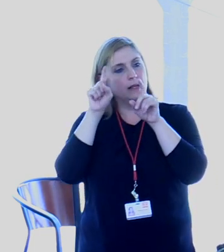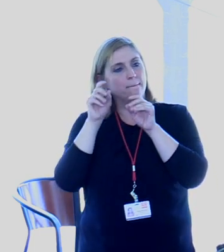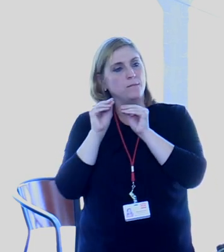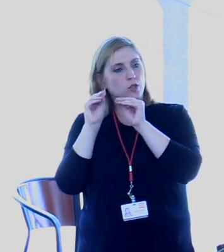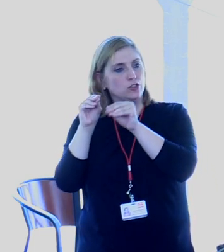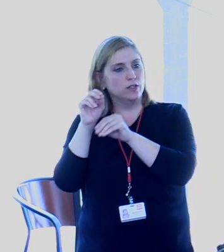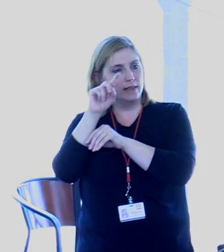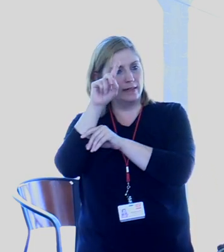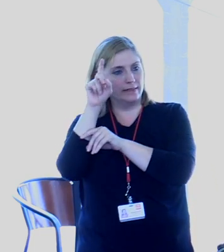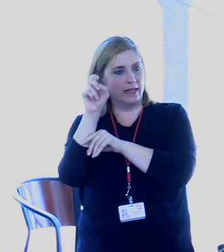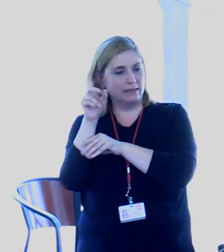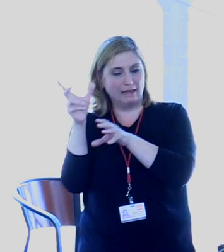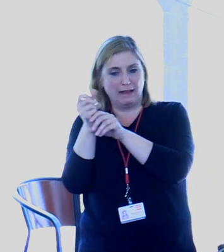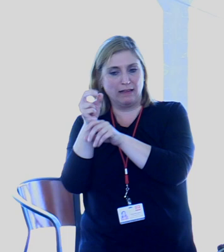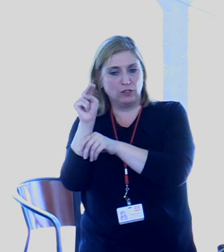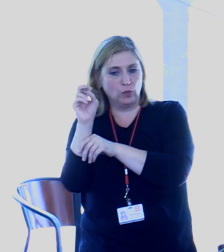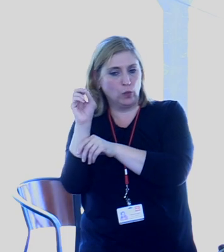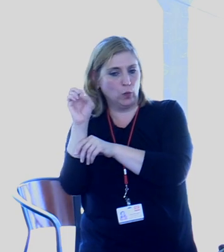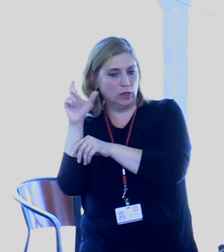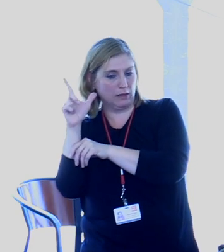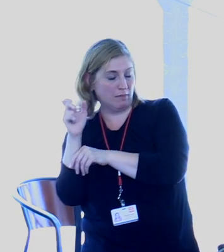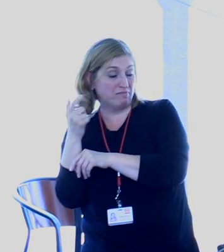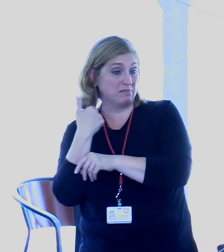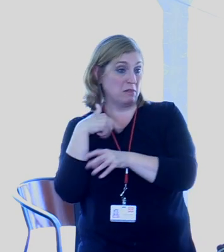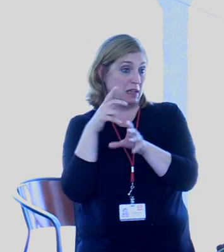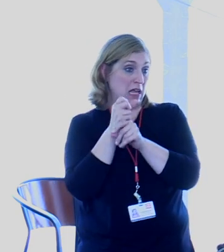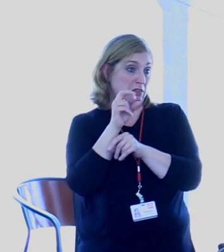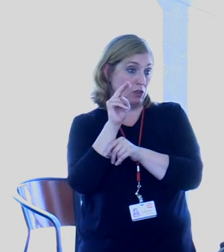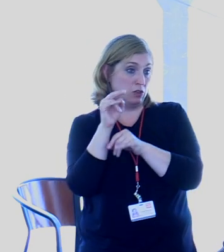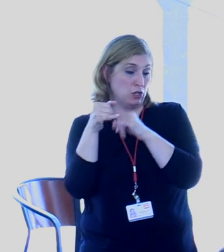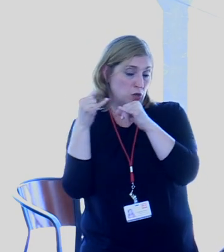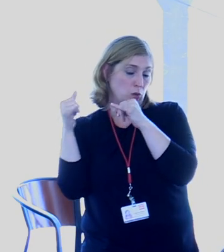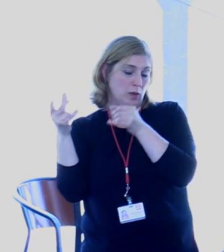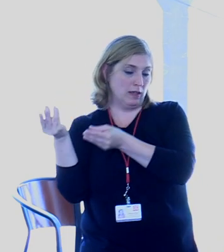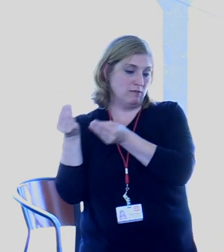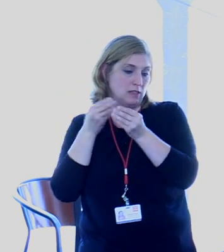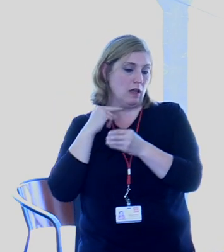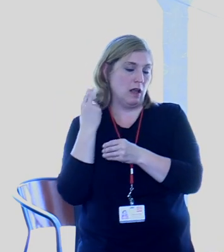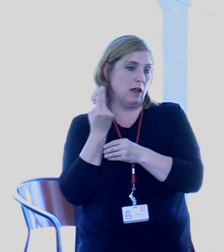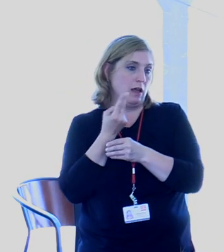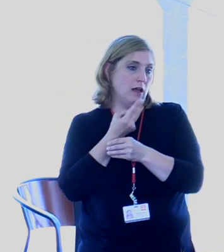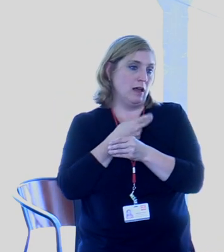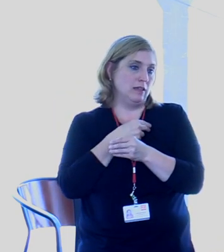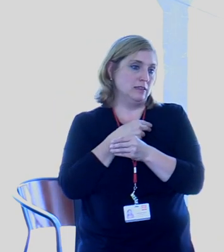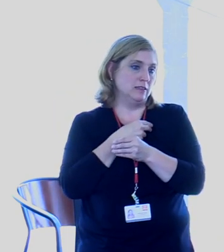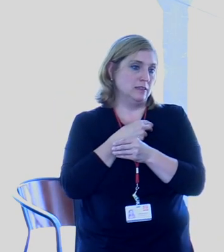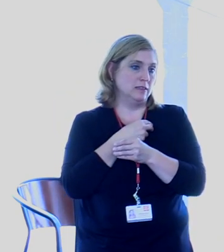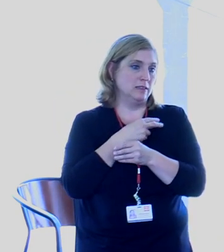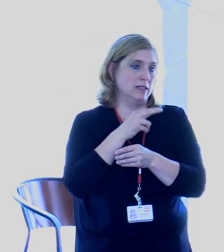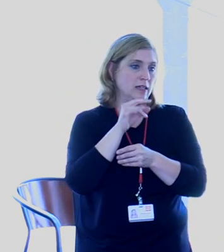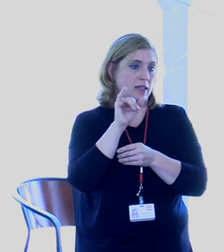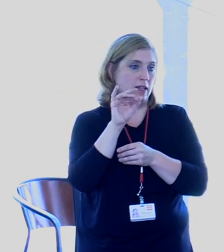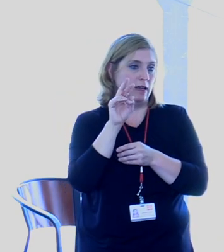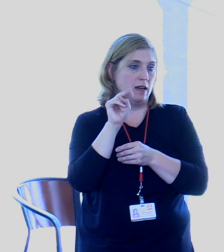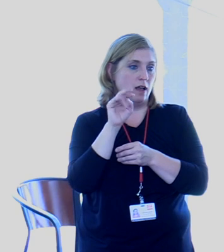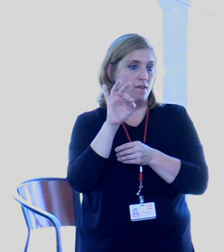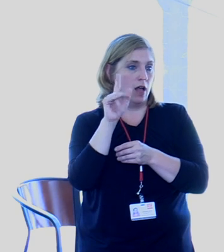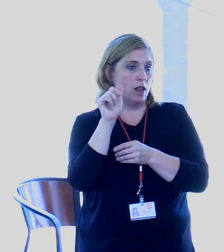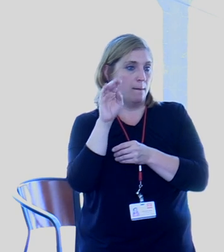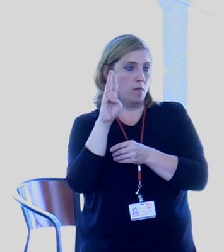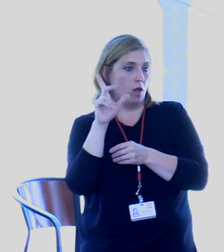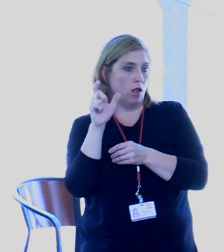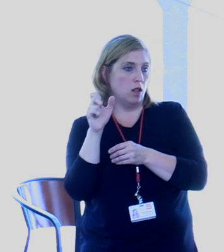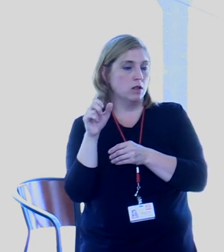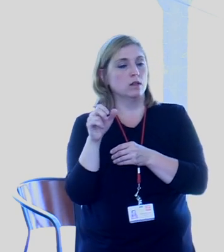to the test. Will he grab the noodle? Will we grab the noodle when Jesus offers to us infallible prayer? This is an